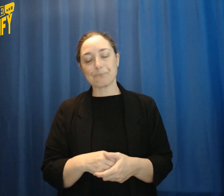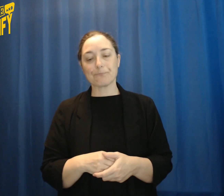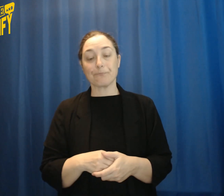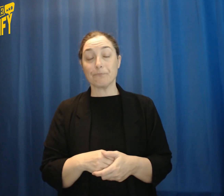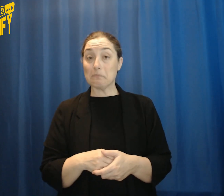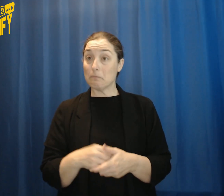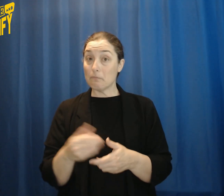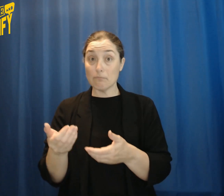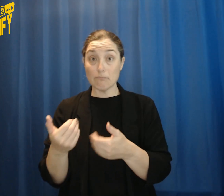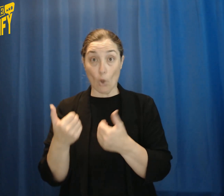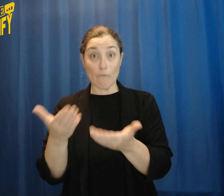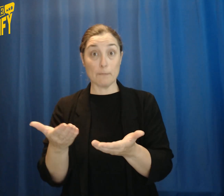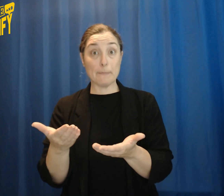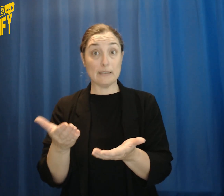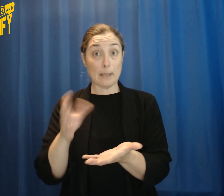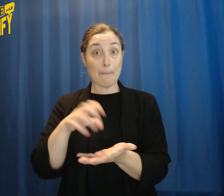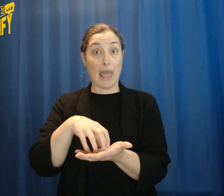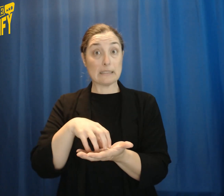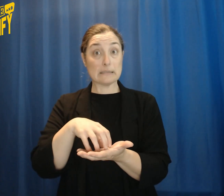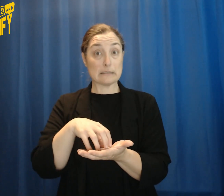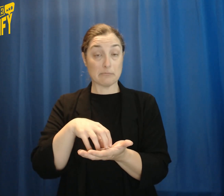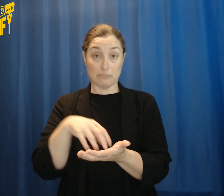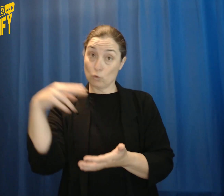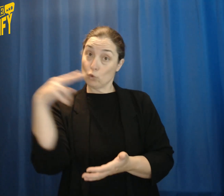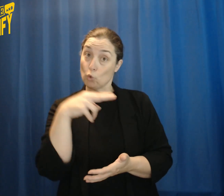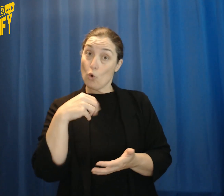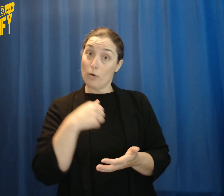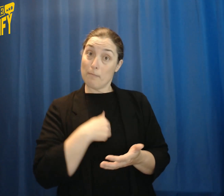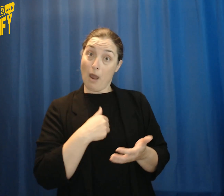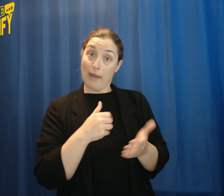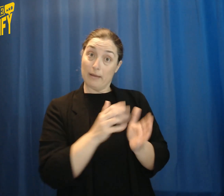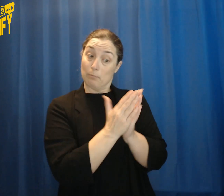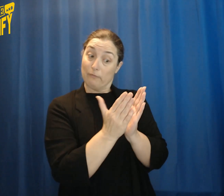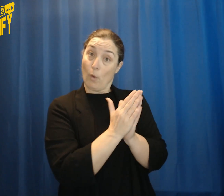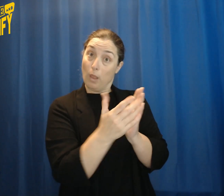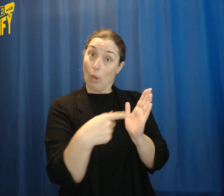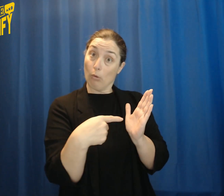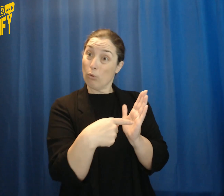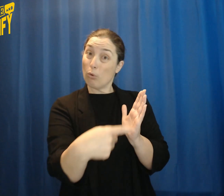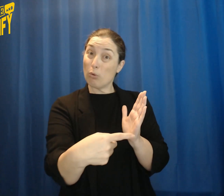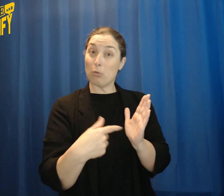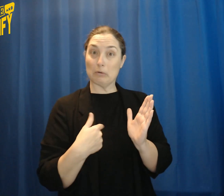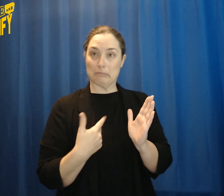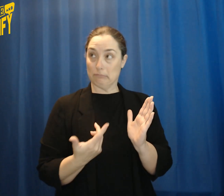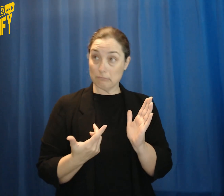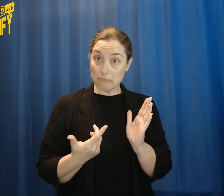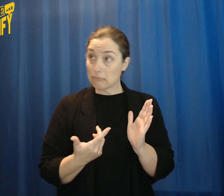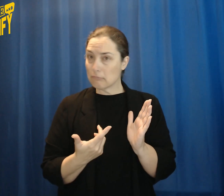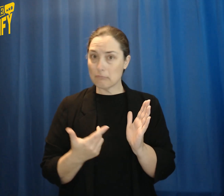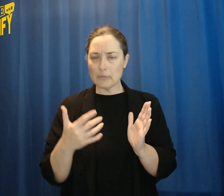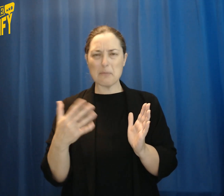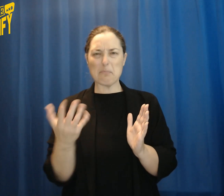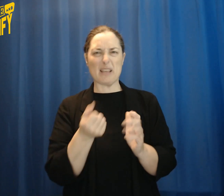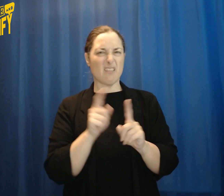the spot. They look at pictures of my work and they go, I said, yeah, but there's no, you know, what about the audition and whatever? And they said, oh,